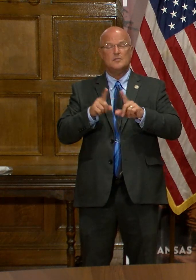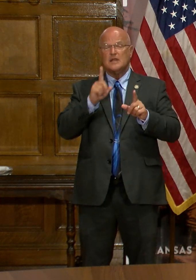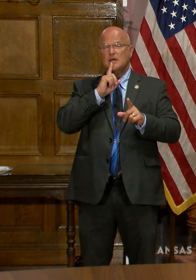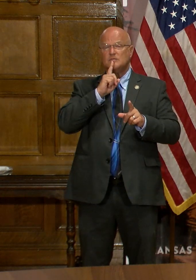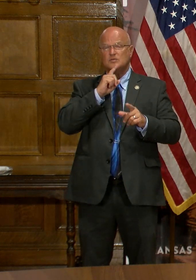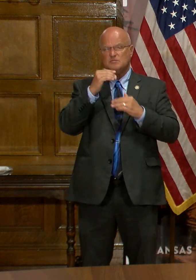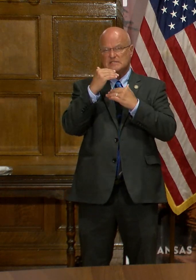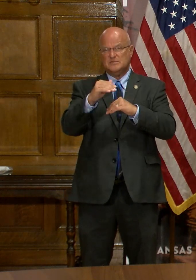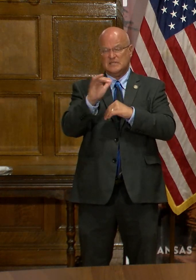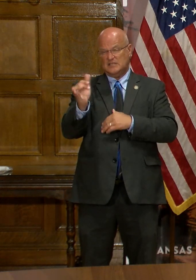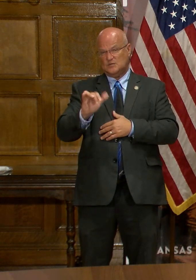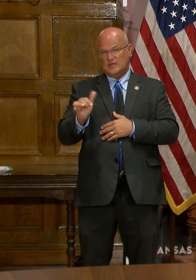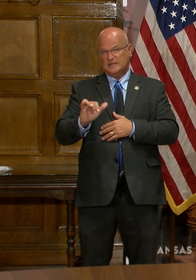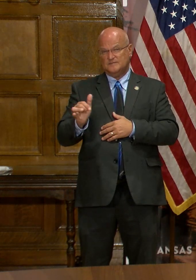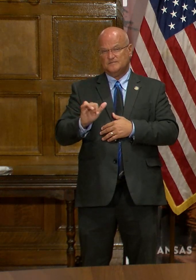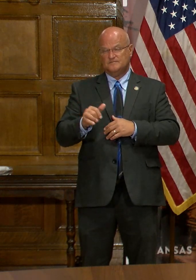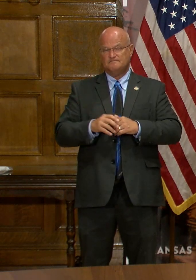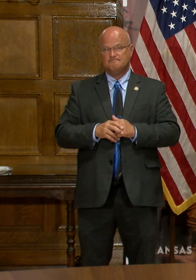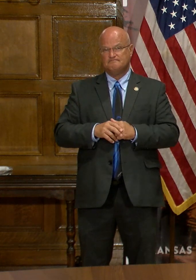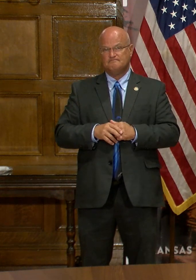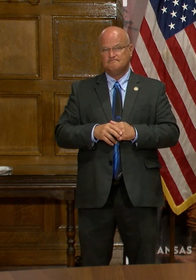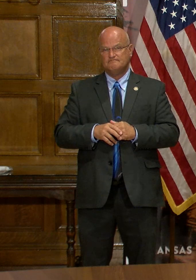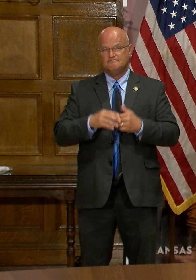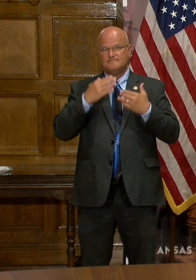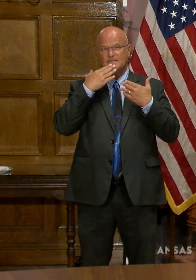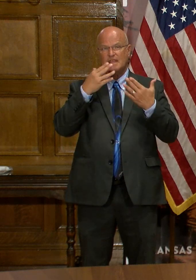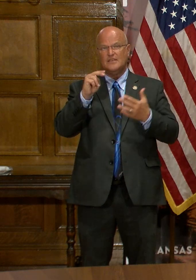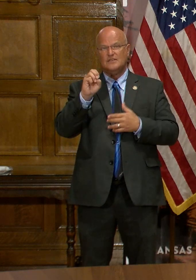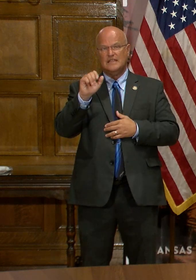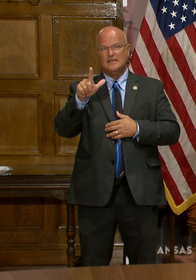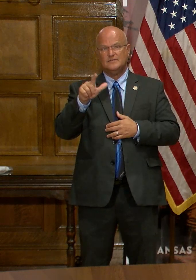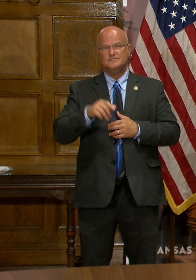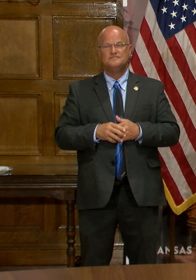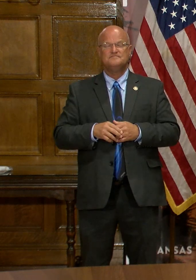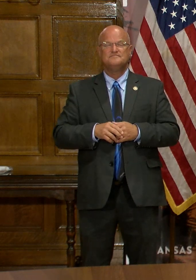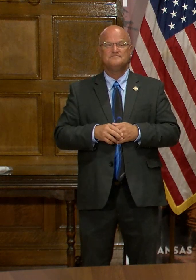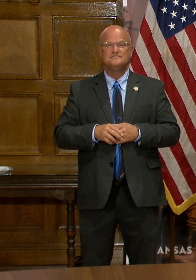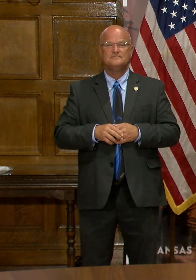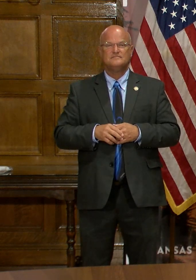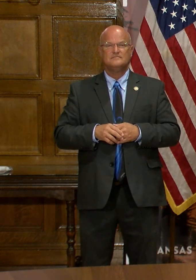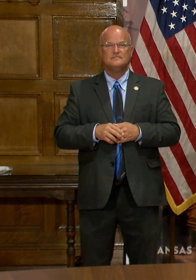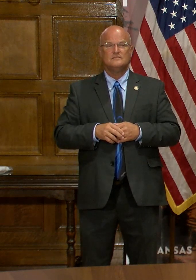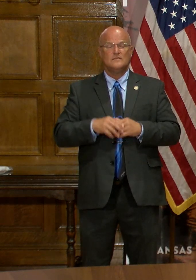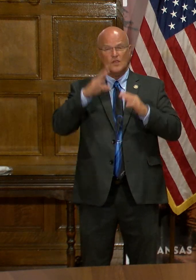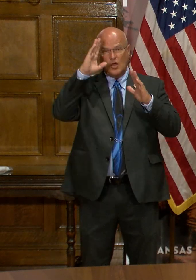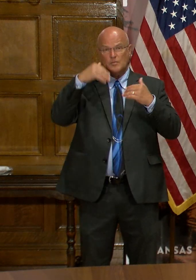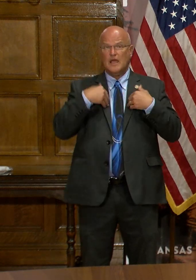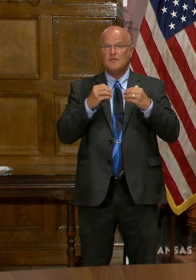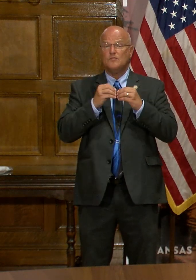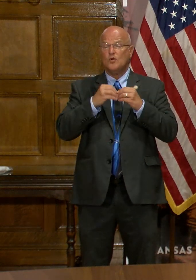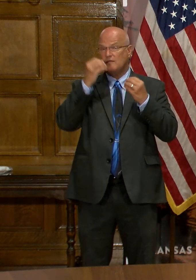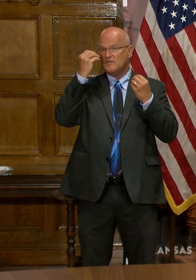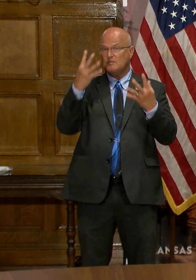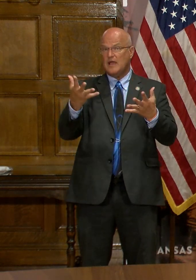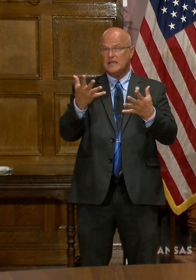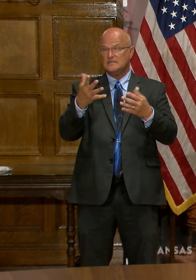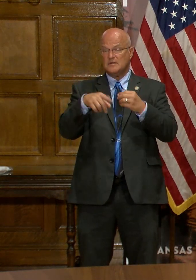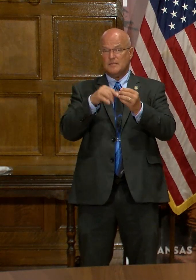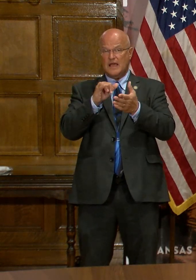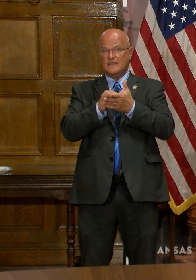sure there'll be limitations on that as well. Thank you, Neil. And we hope to have more information on